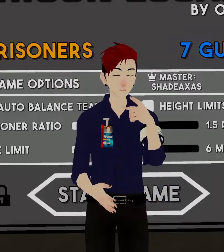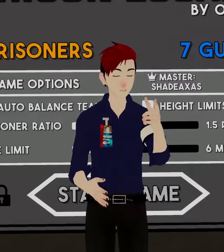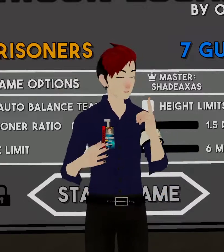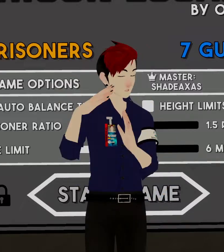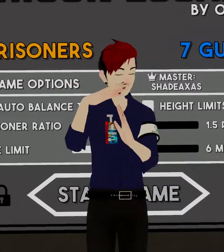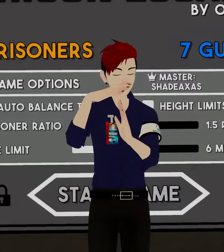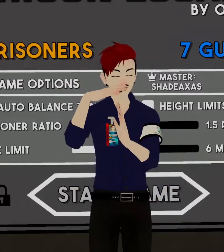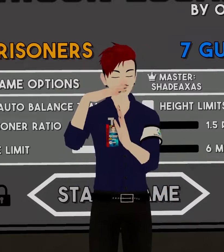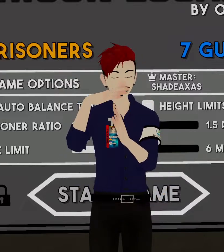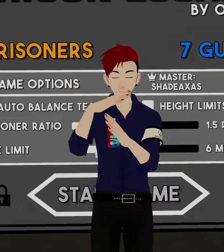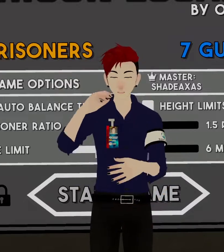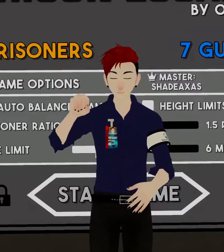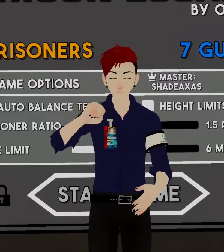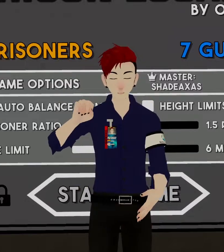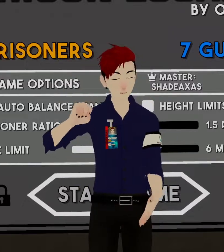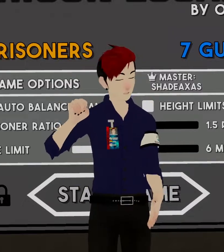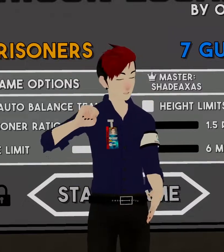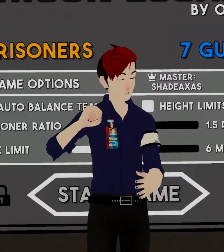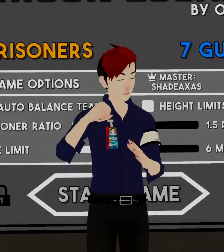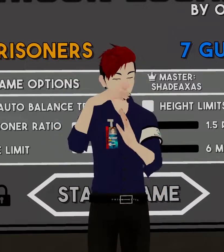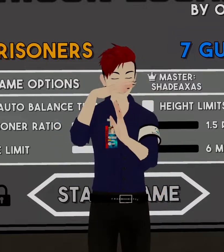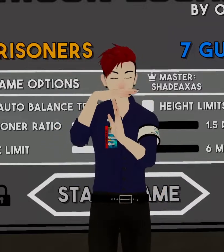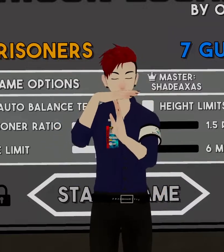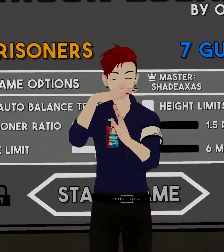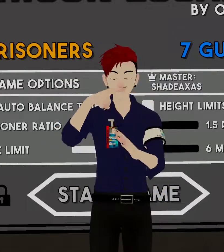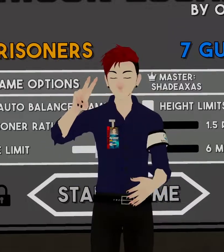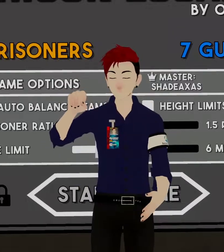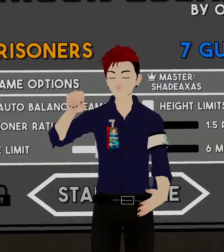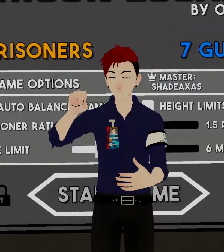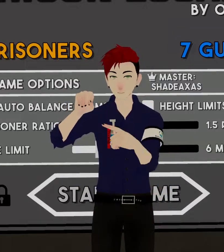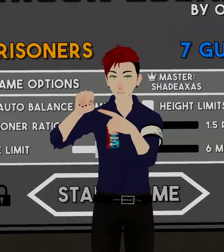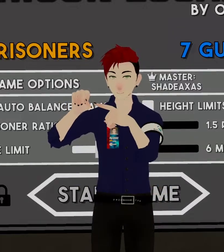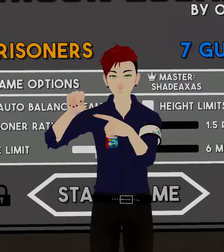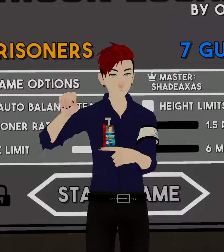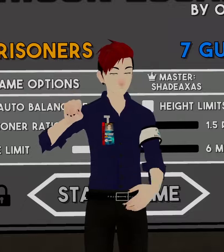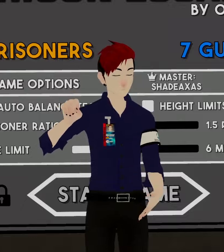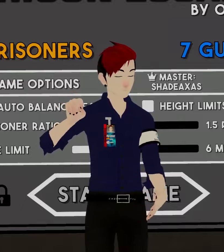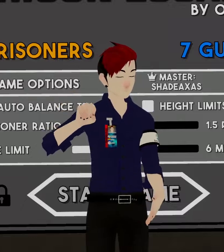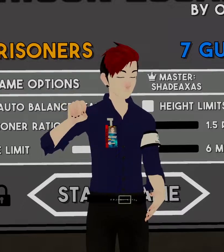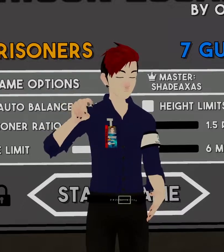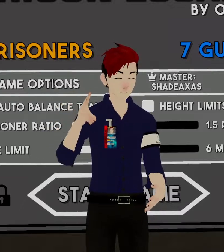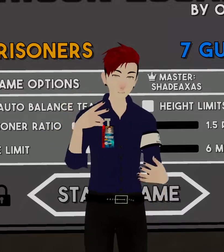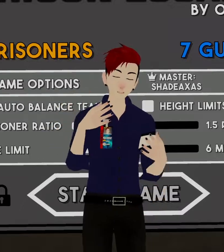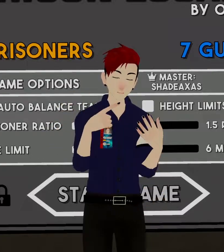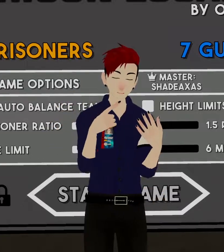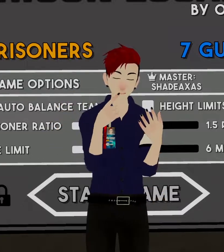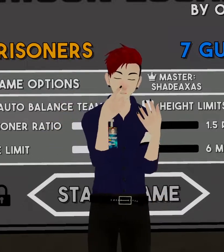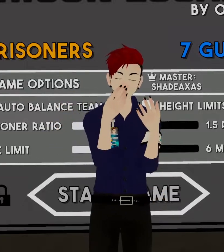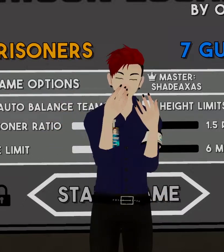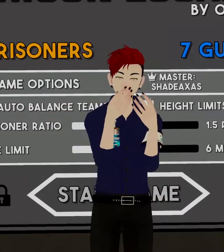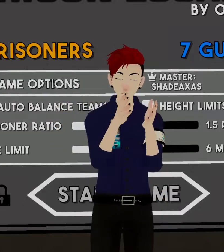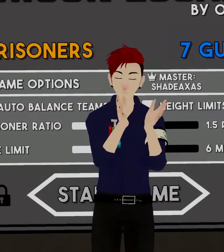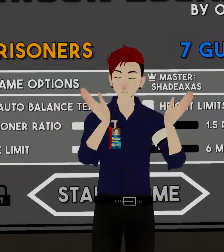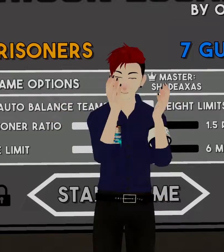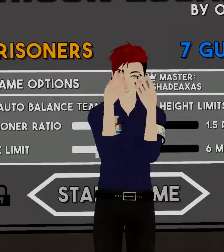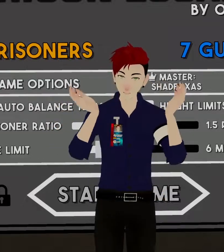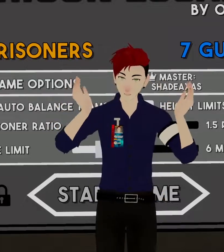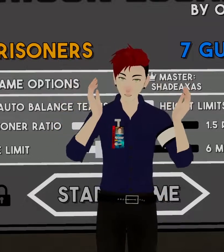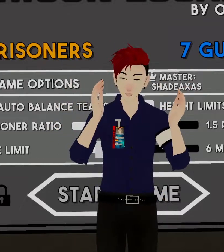There is the bathroom, which is a T hand, and just shake it. If you're in general VR,